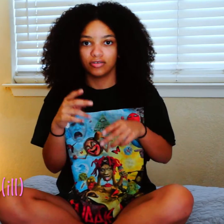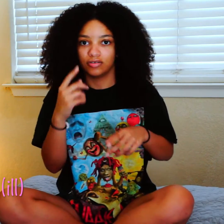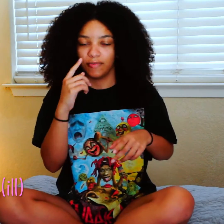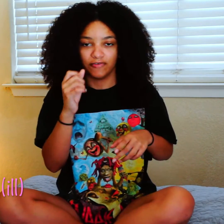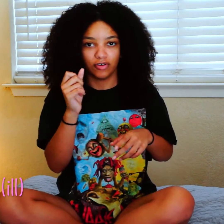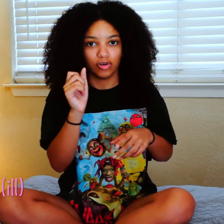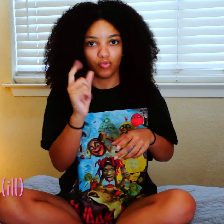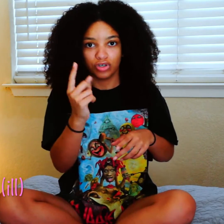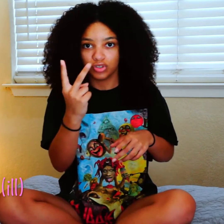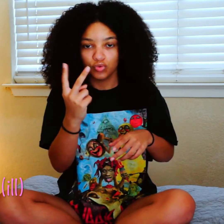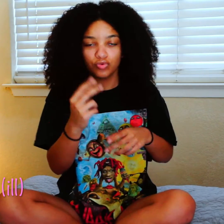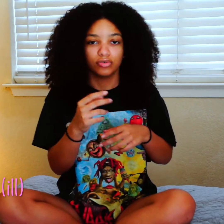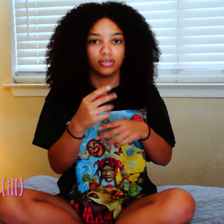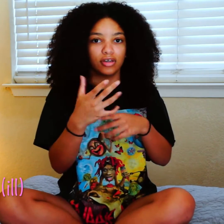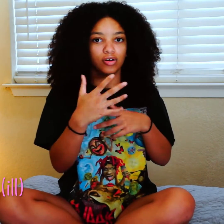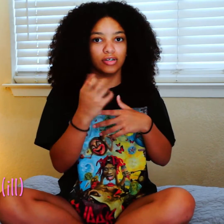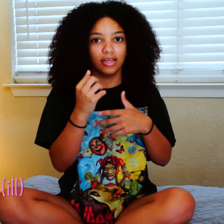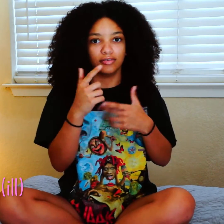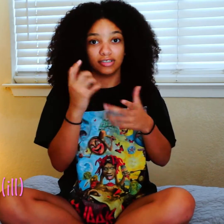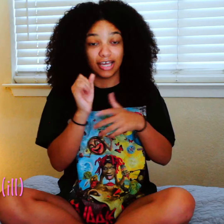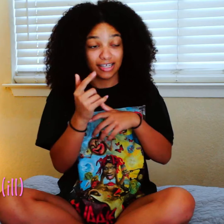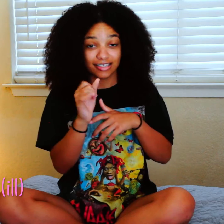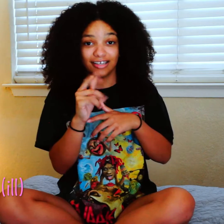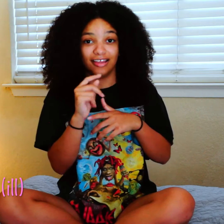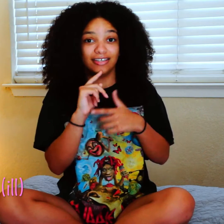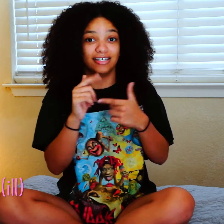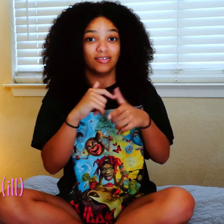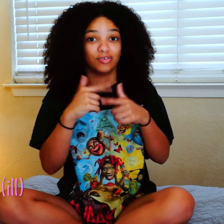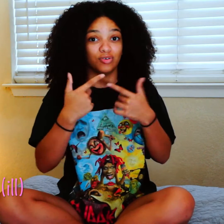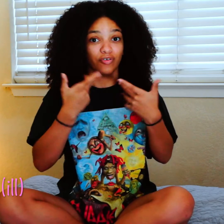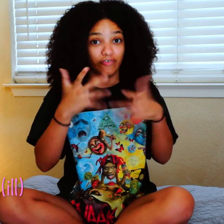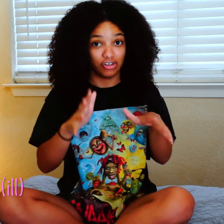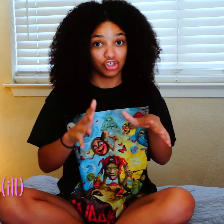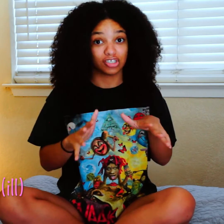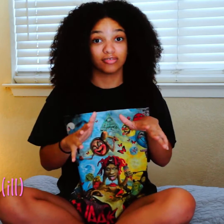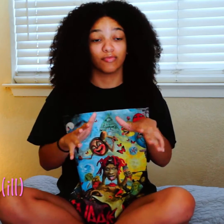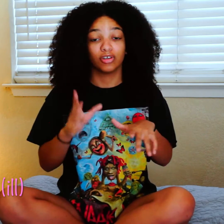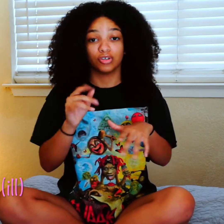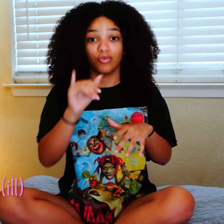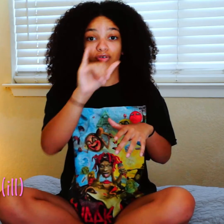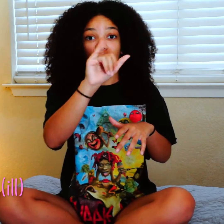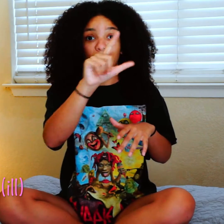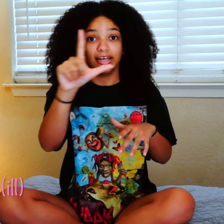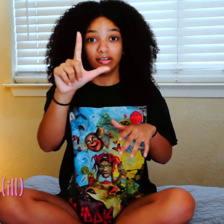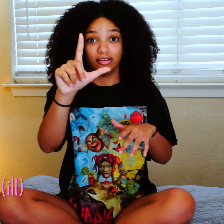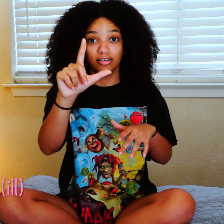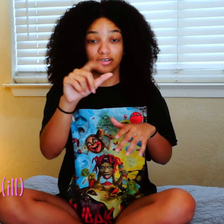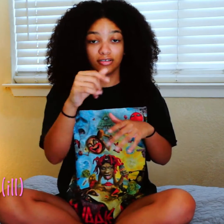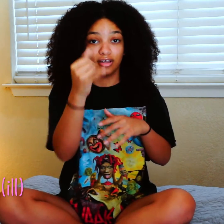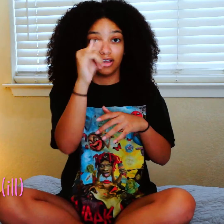maybe for like 1-2 seconds, and then you're finished. So, L.